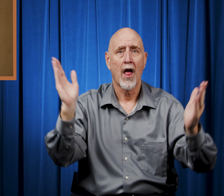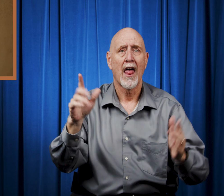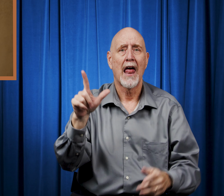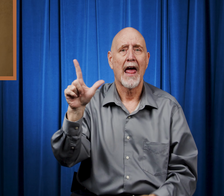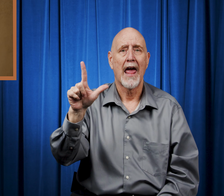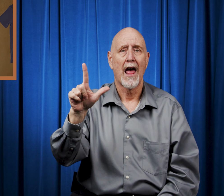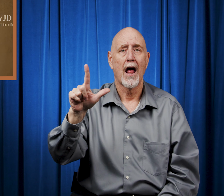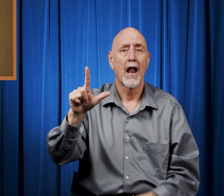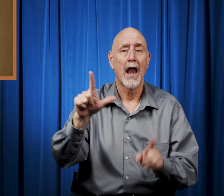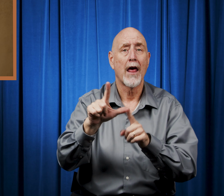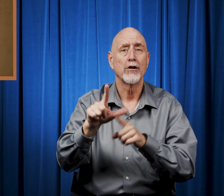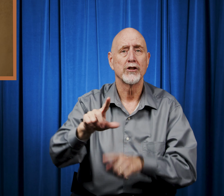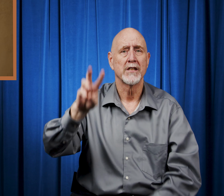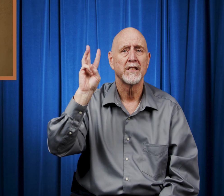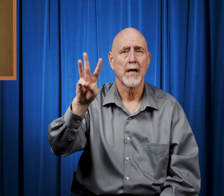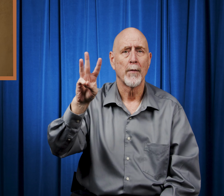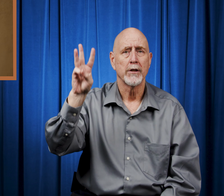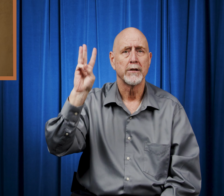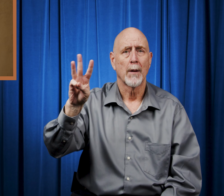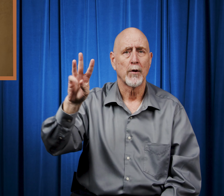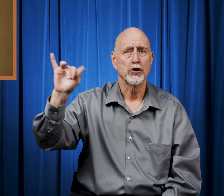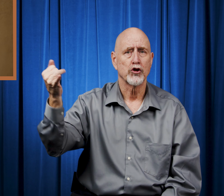looked, it stated these letters